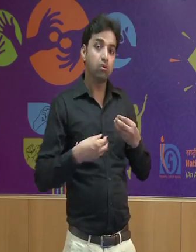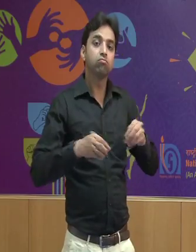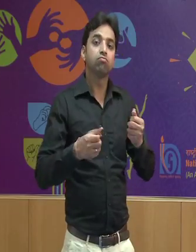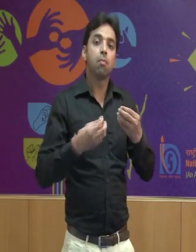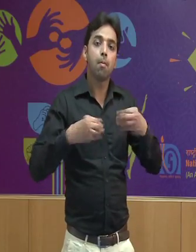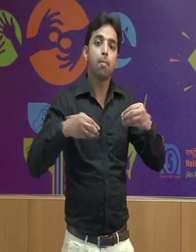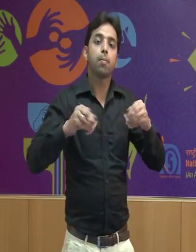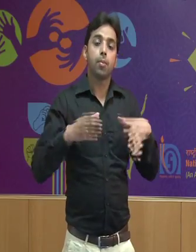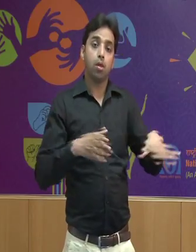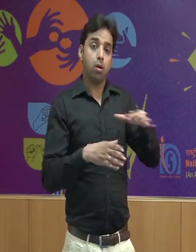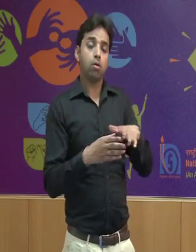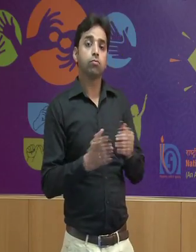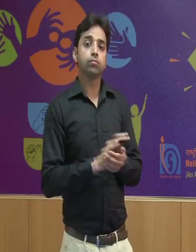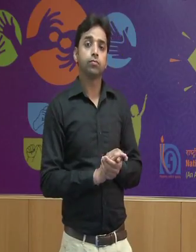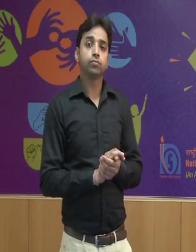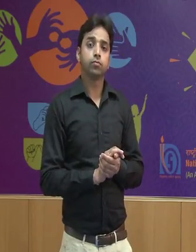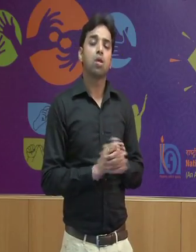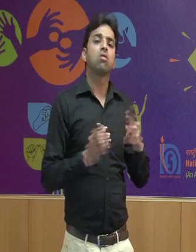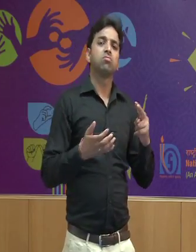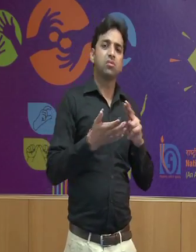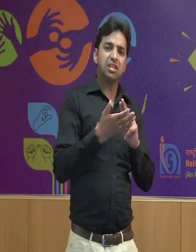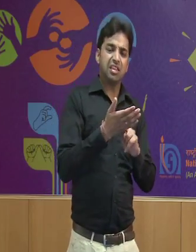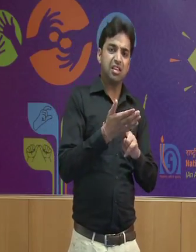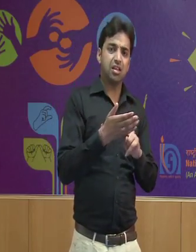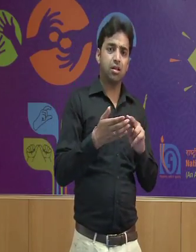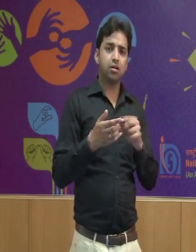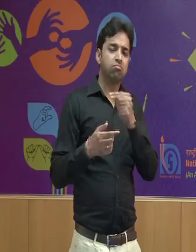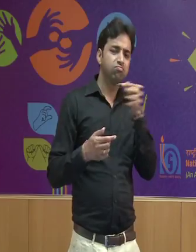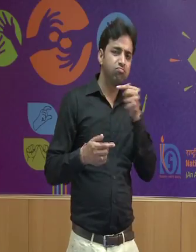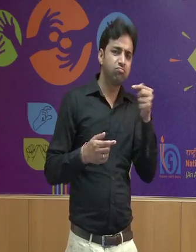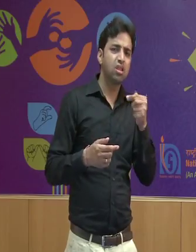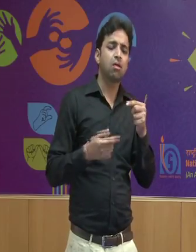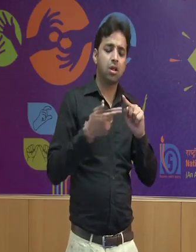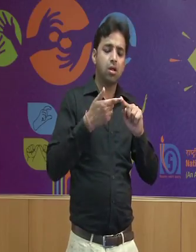its origin, and the negative result on the condition of women in India.